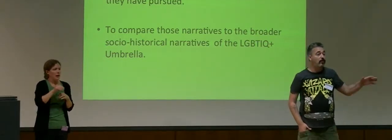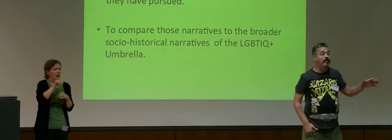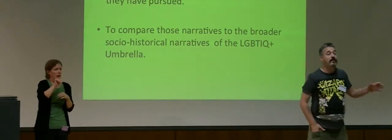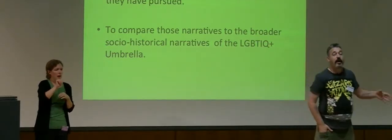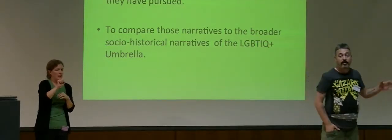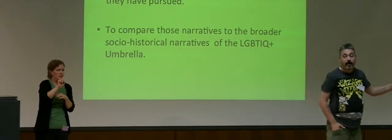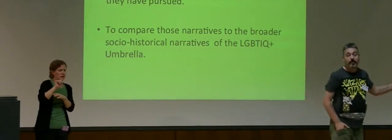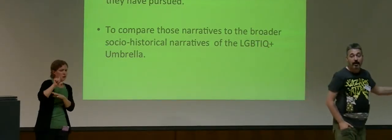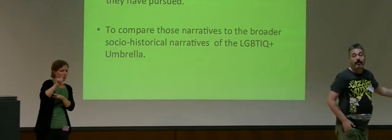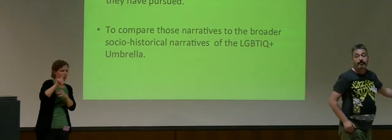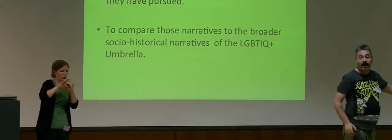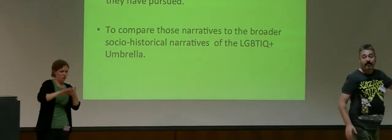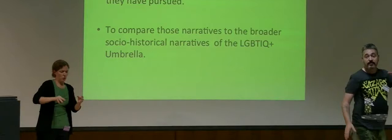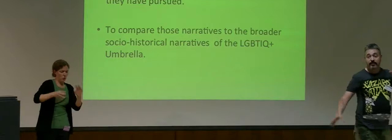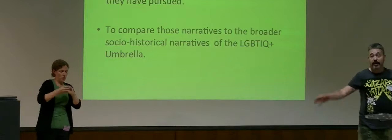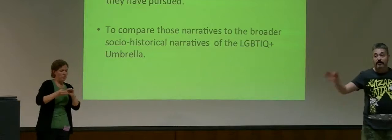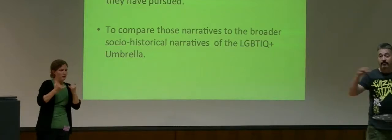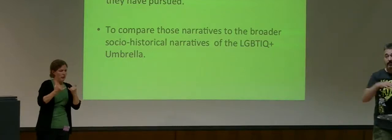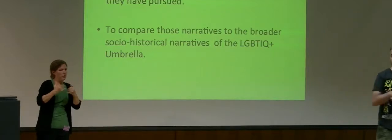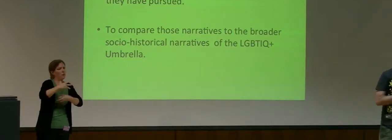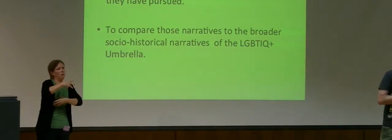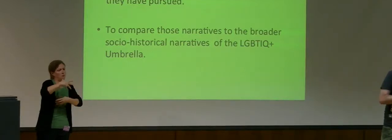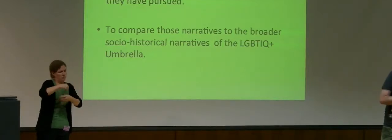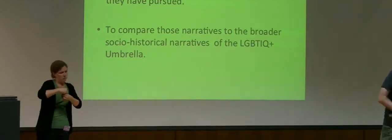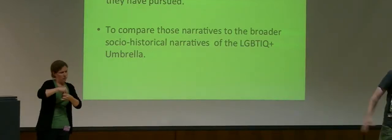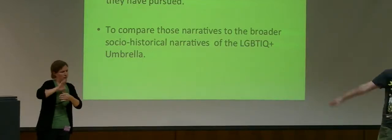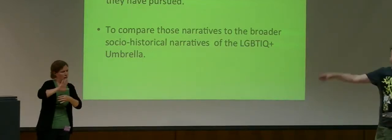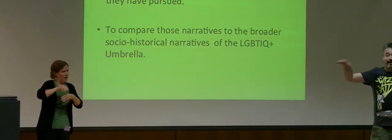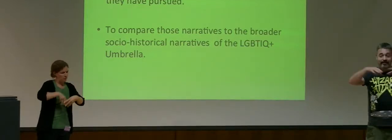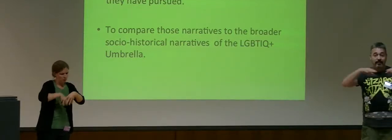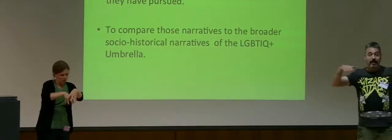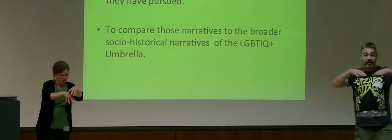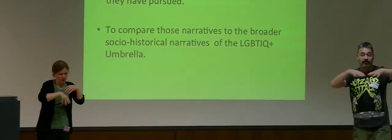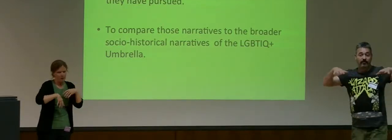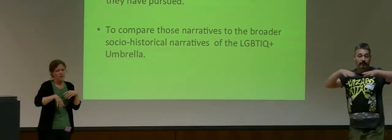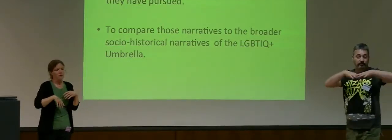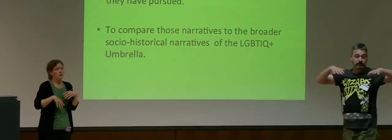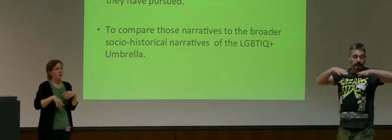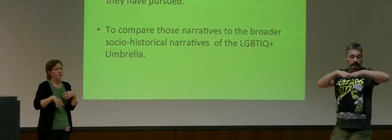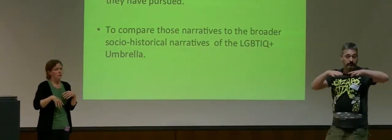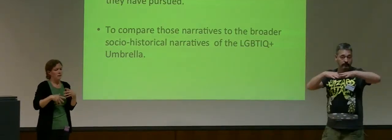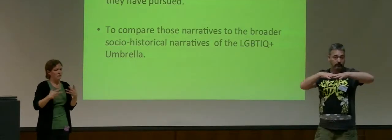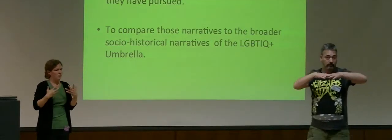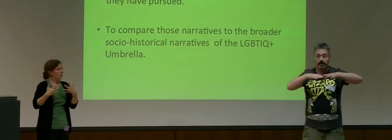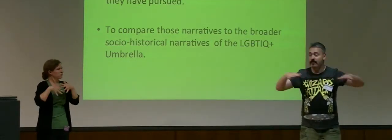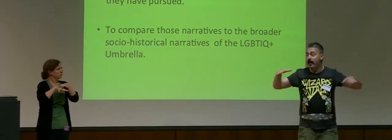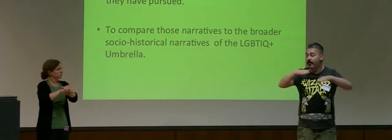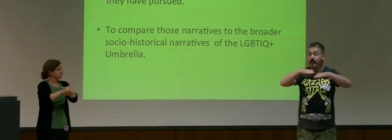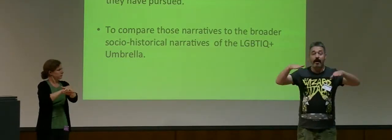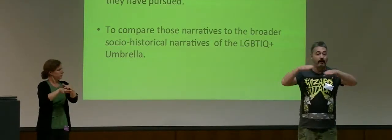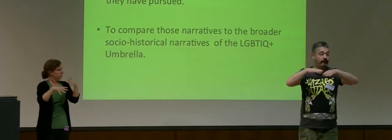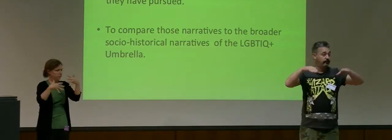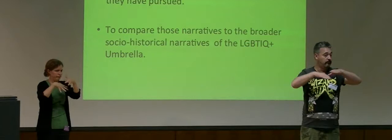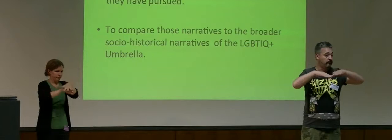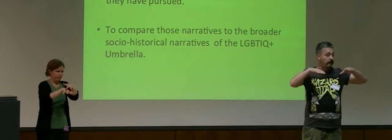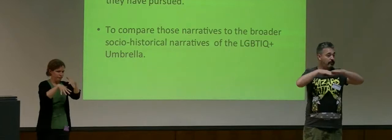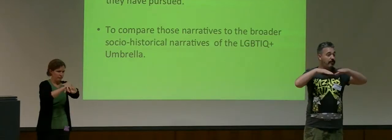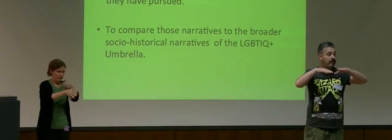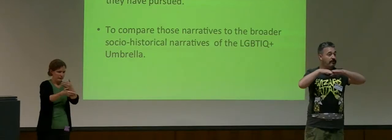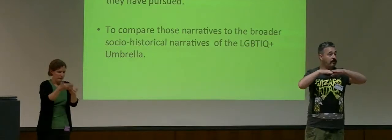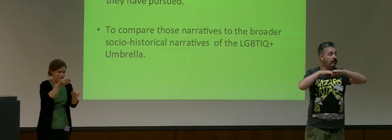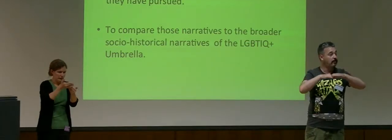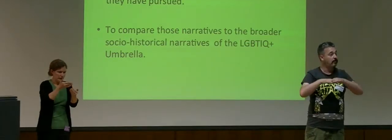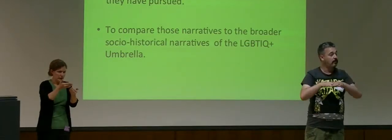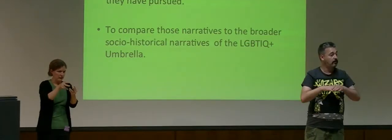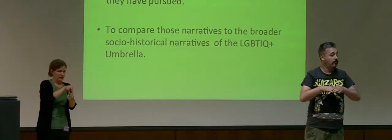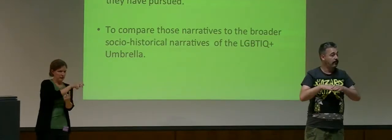Asexual stories are now becoming part of that. Is that an easy melt? Does it happen well